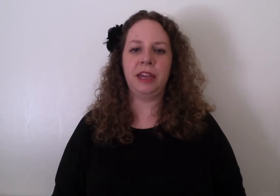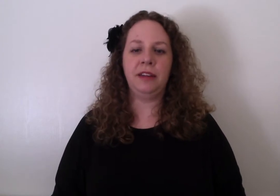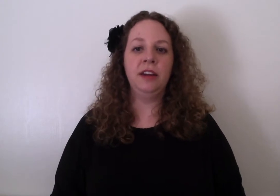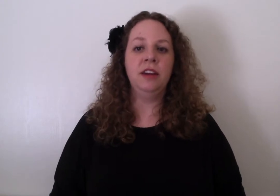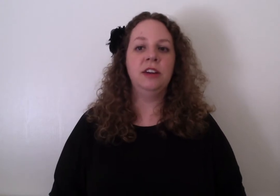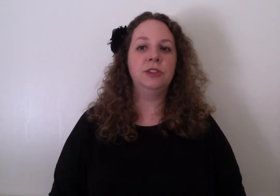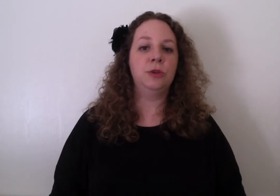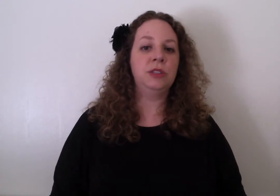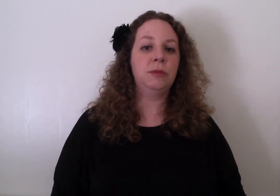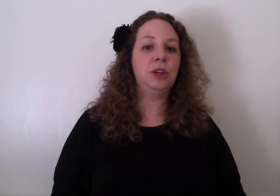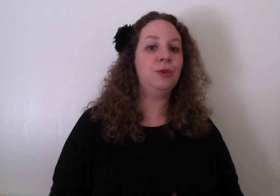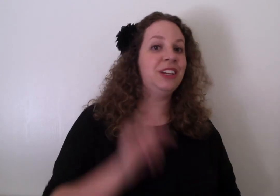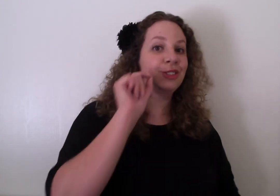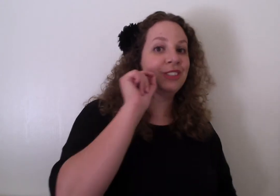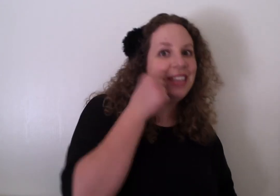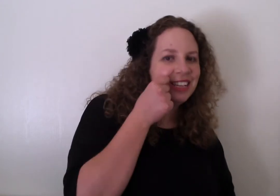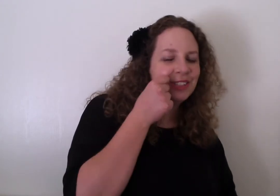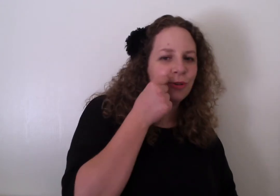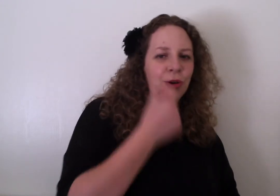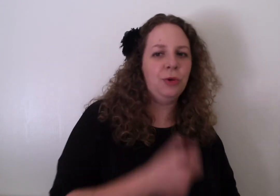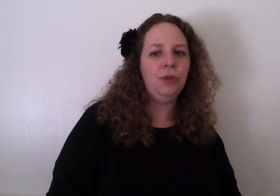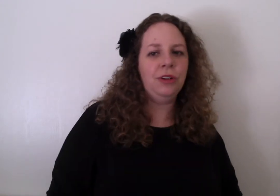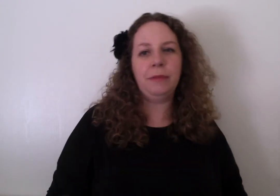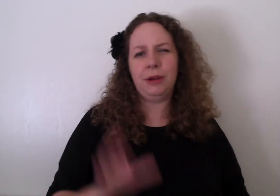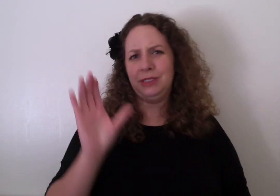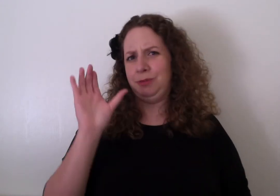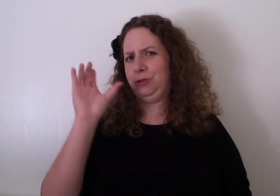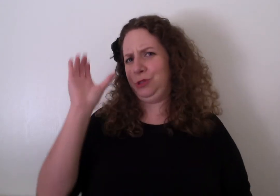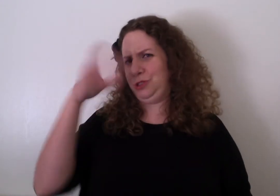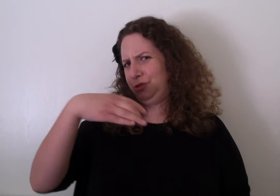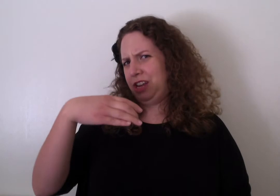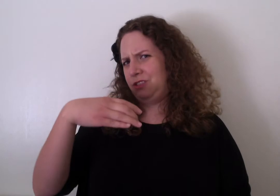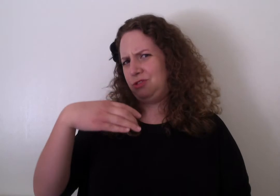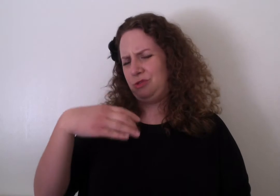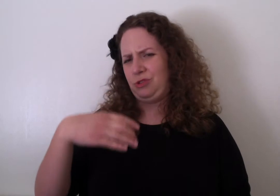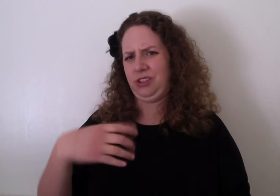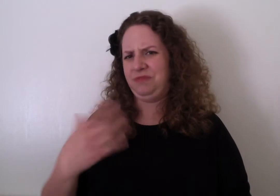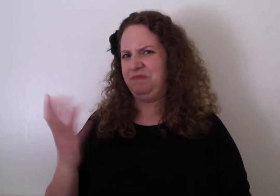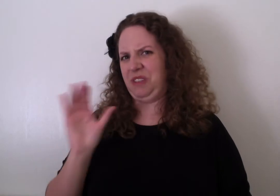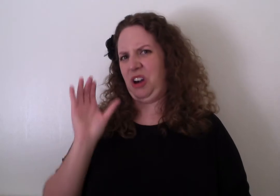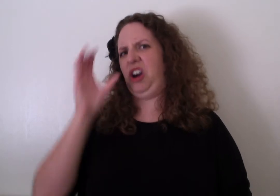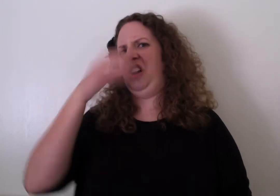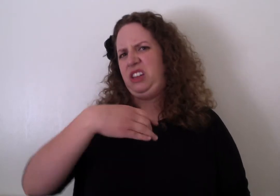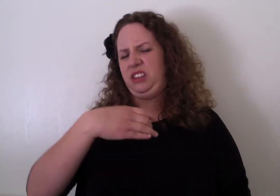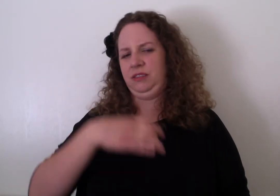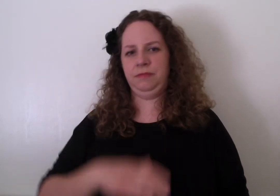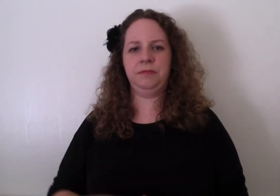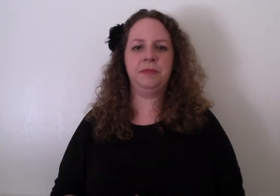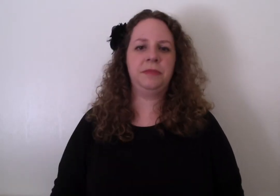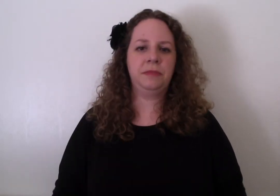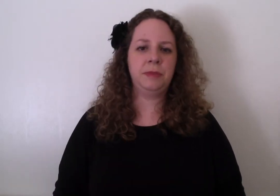Okay. So someone who is neat or cool compared with someone who's strange or odd.